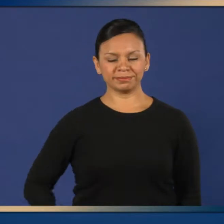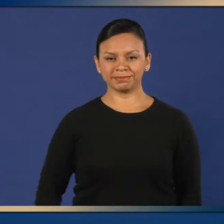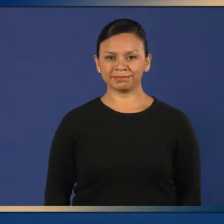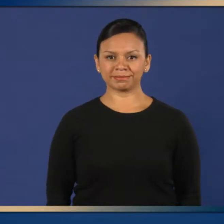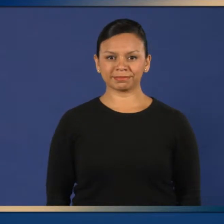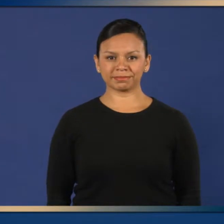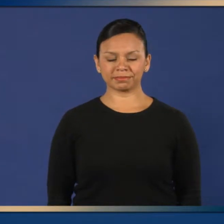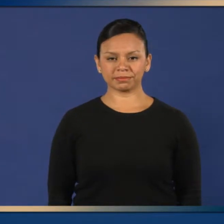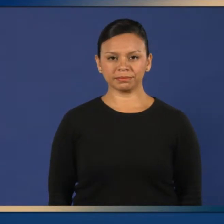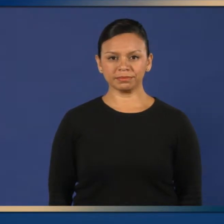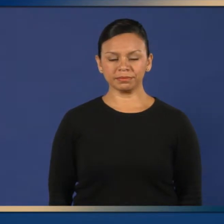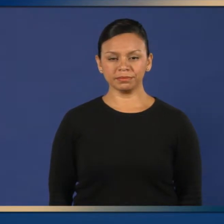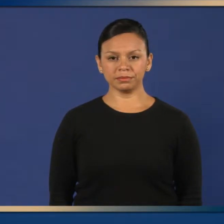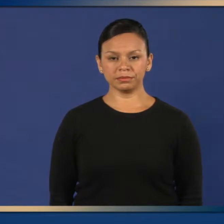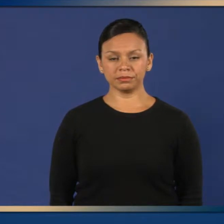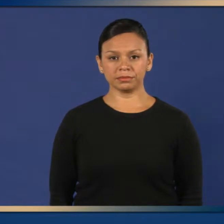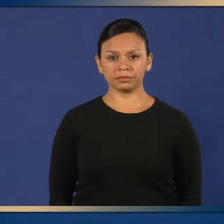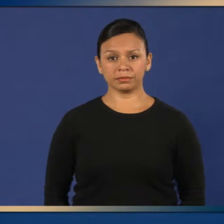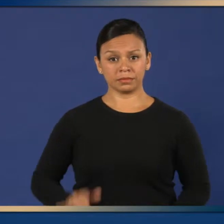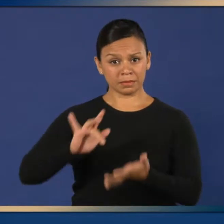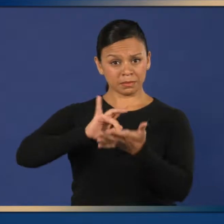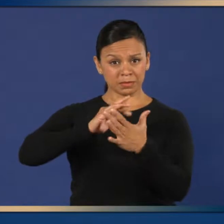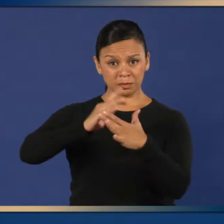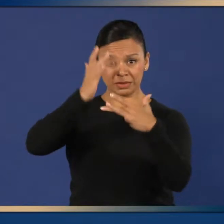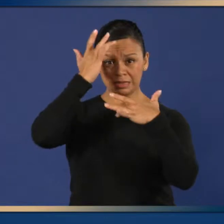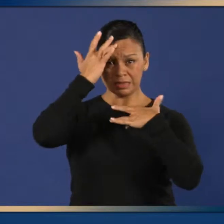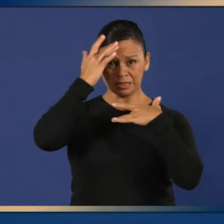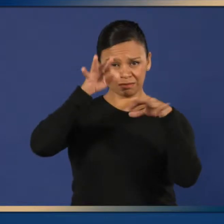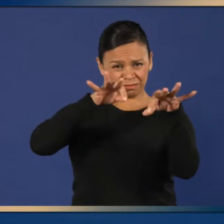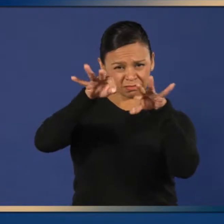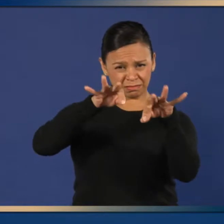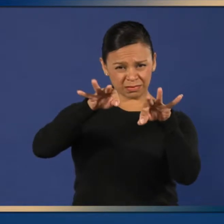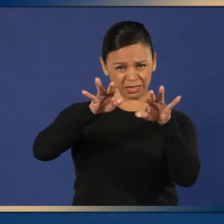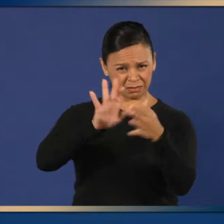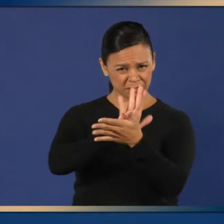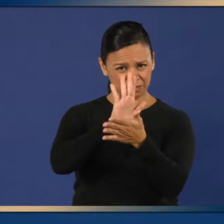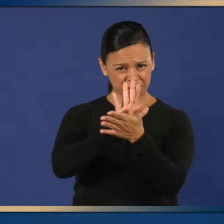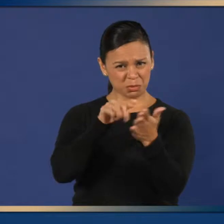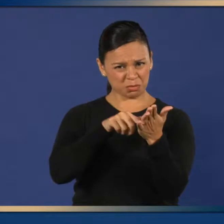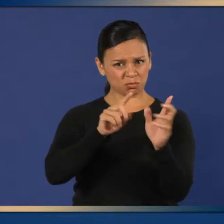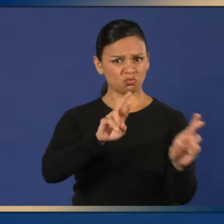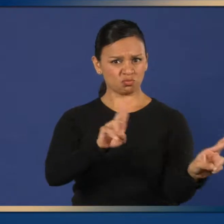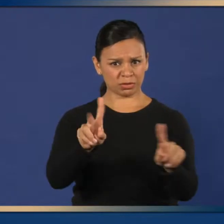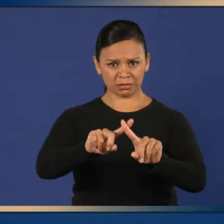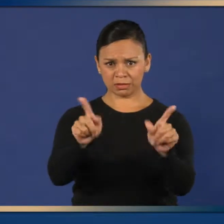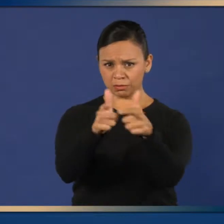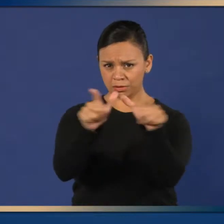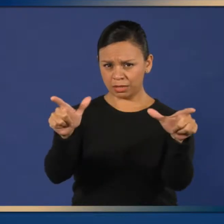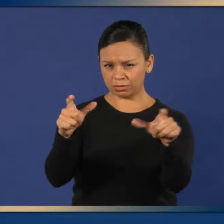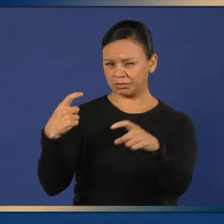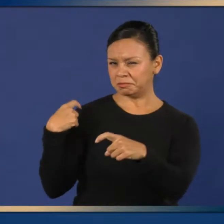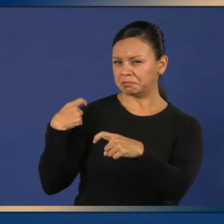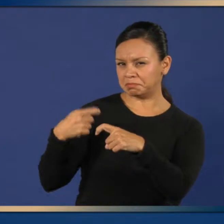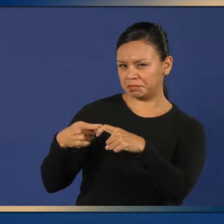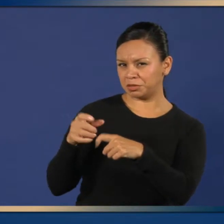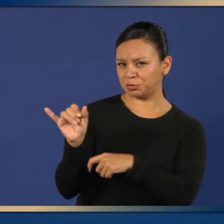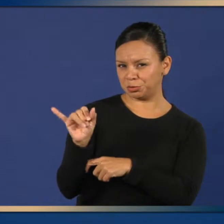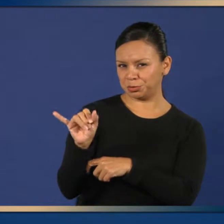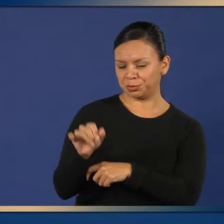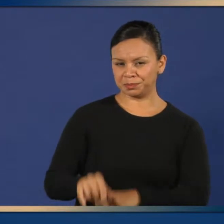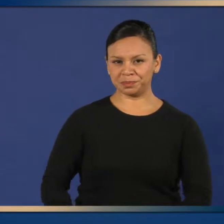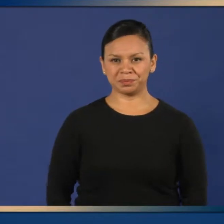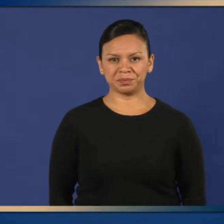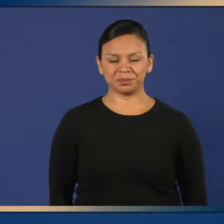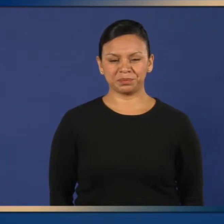Many vaccine information statements are available in Spanish and other languages. See